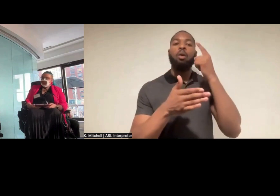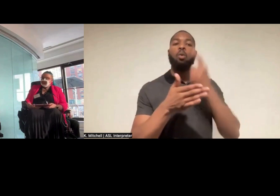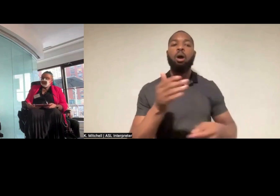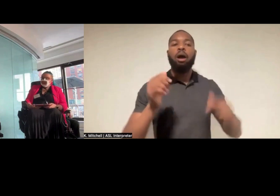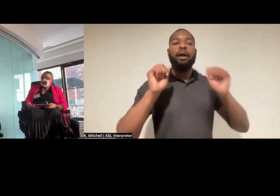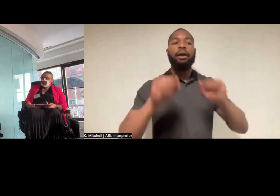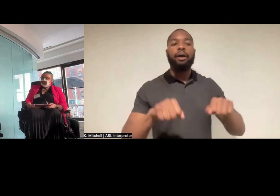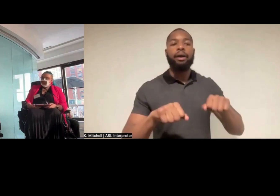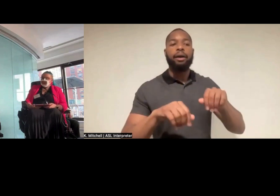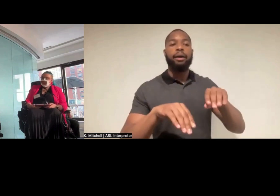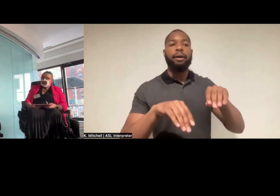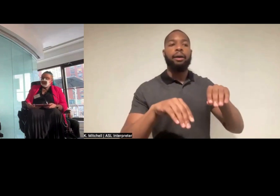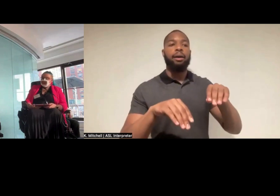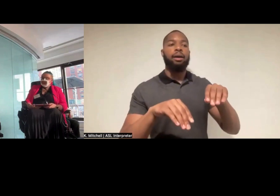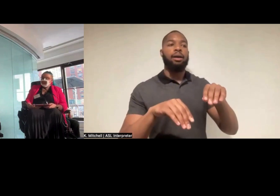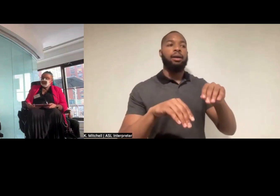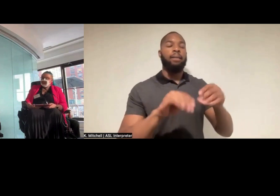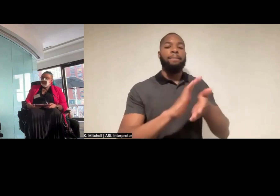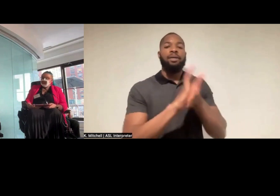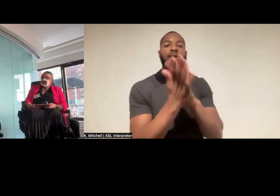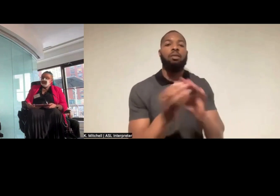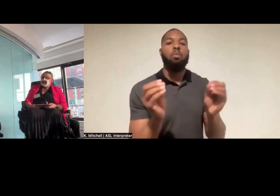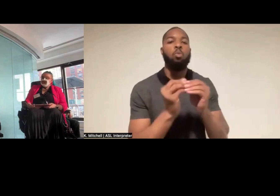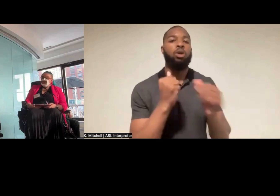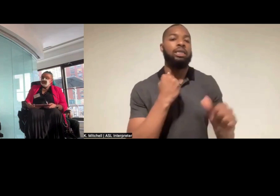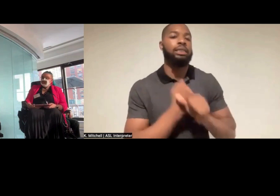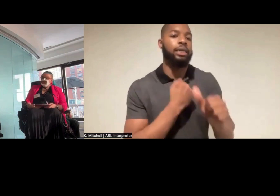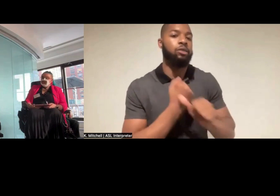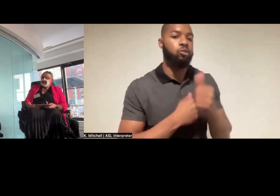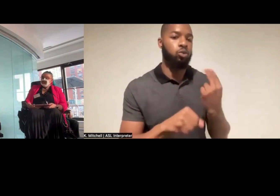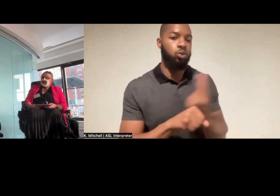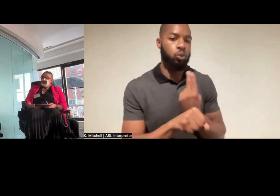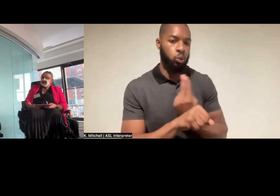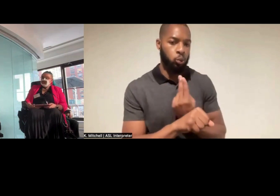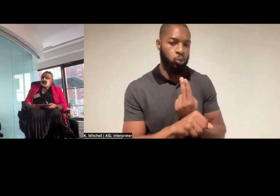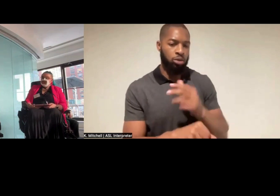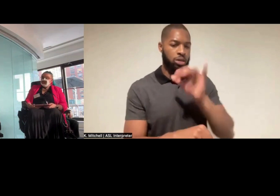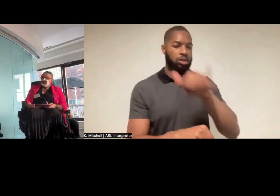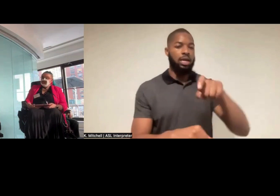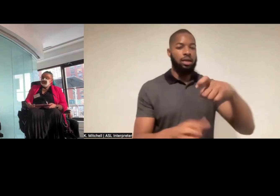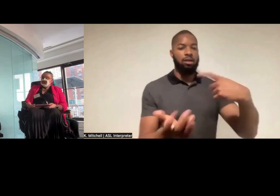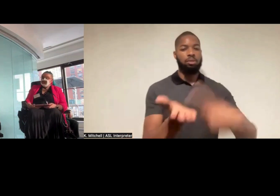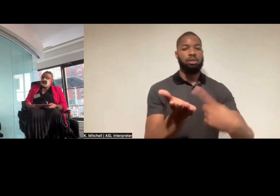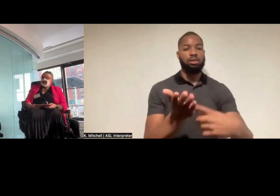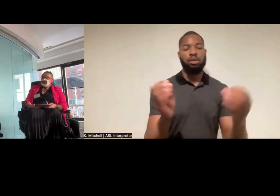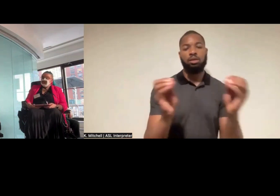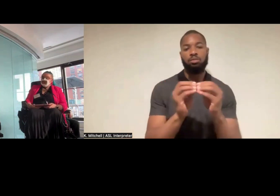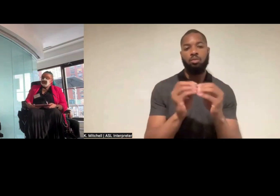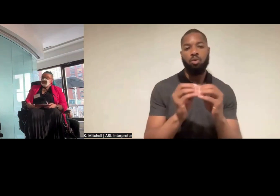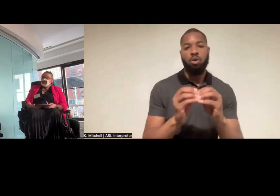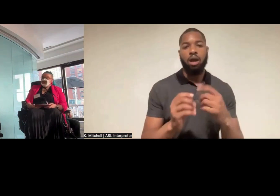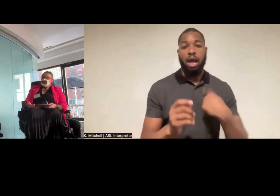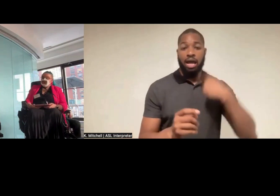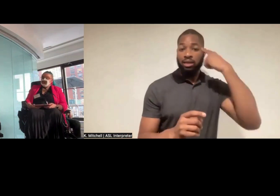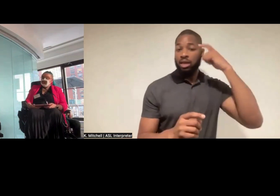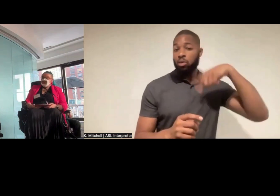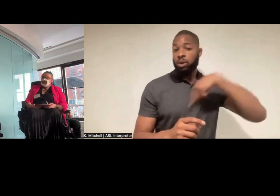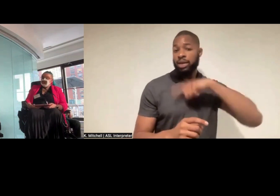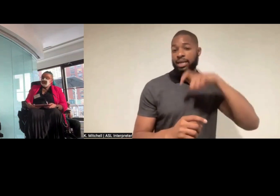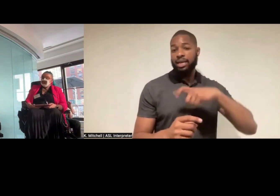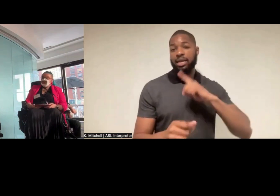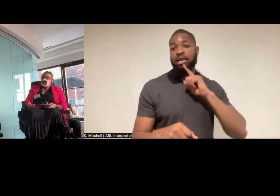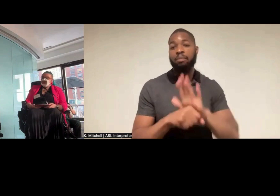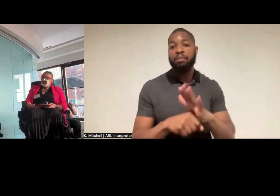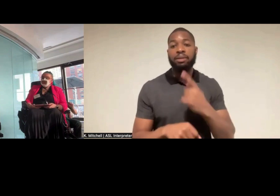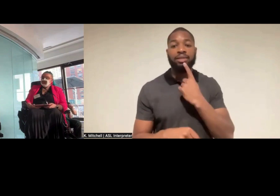to be discussed more, and I think there needs to be a commitment to all right, if we're gonna do working from